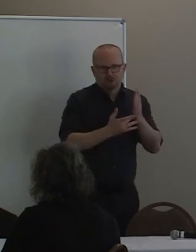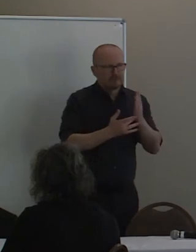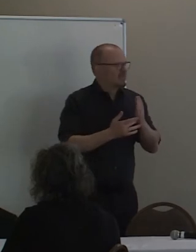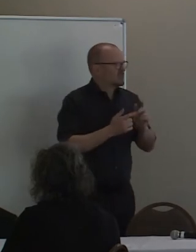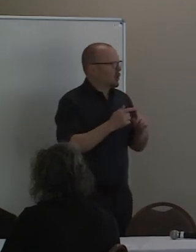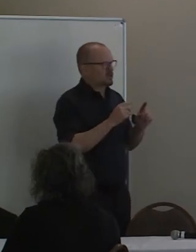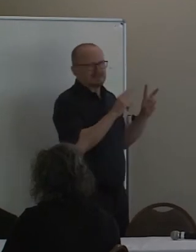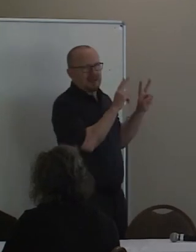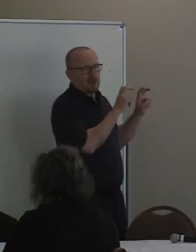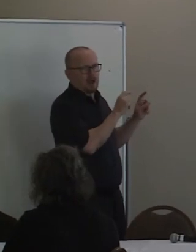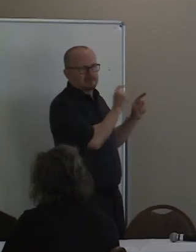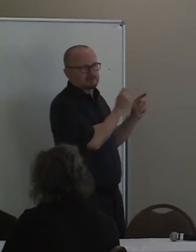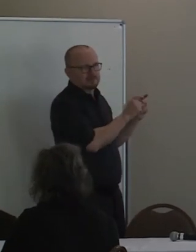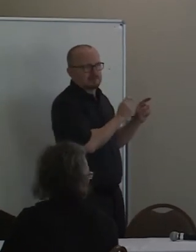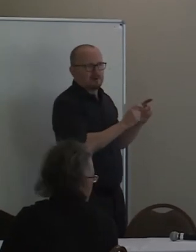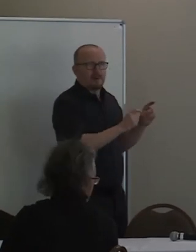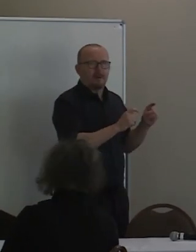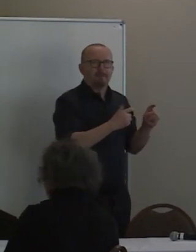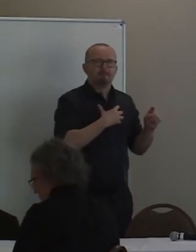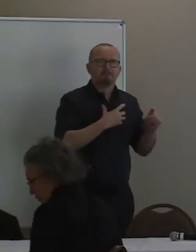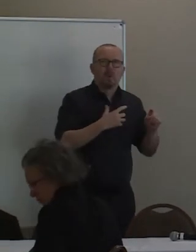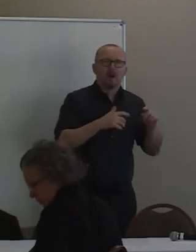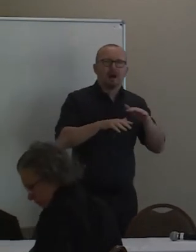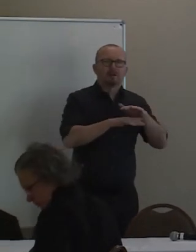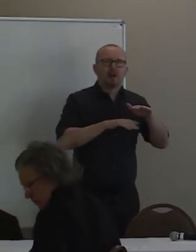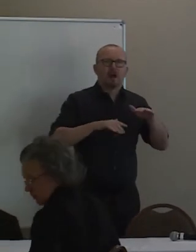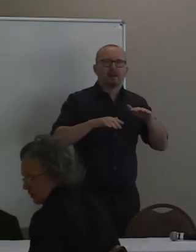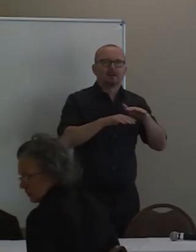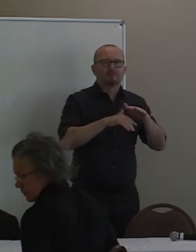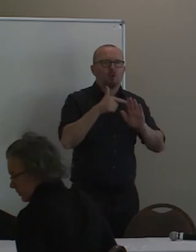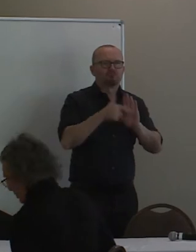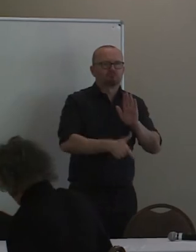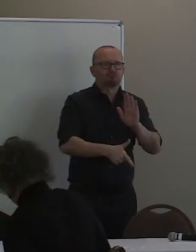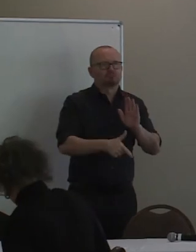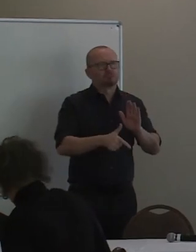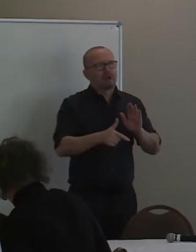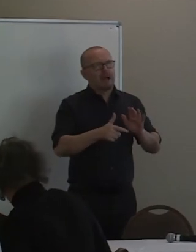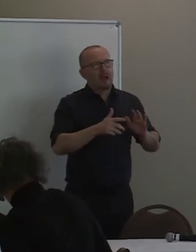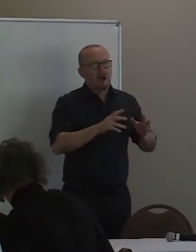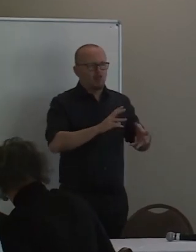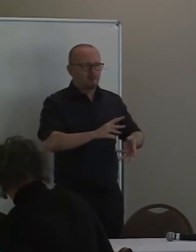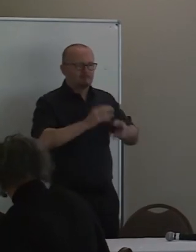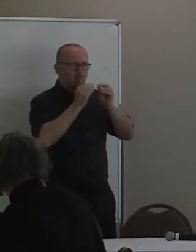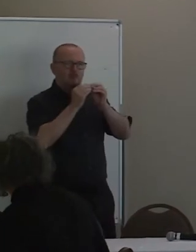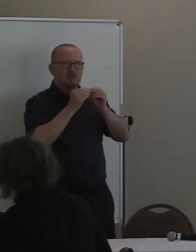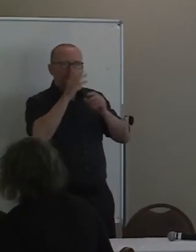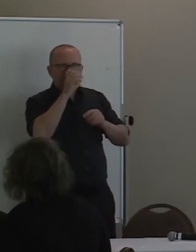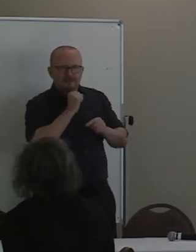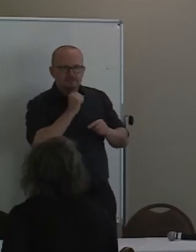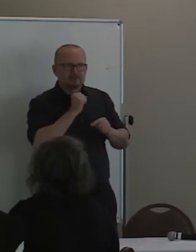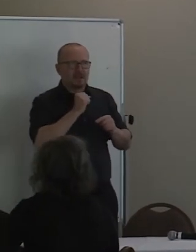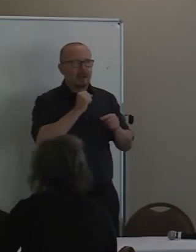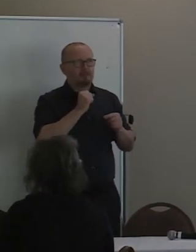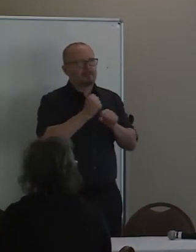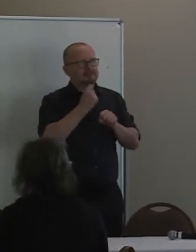about the underlying narratives that form our beliefs and frame how we think about and use tech,